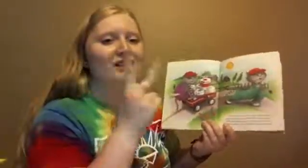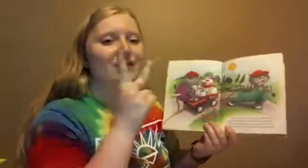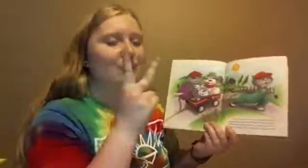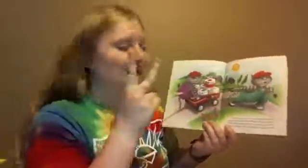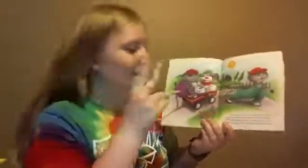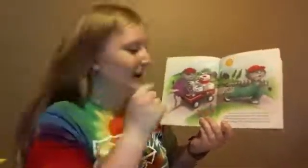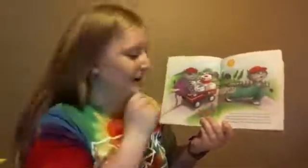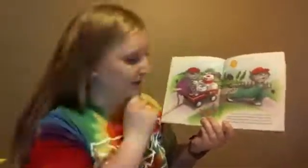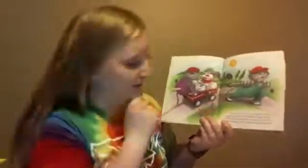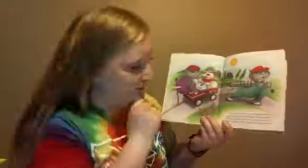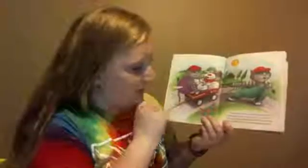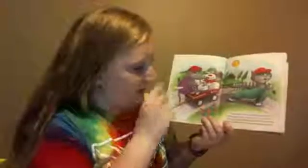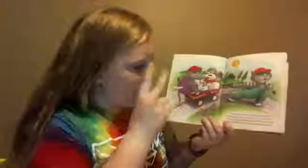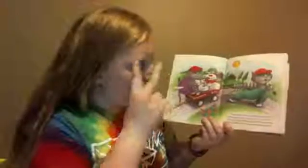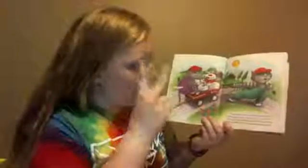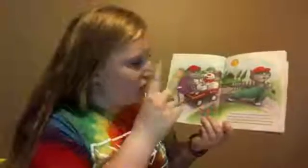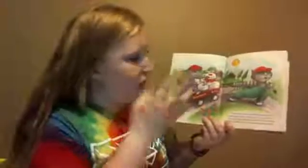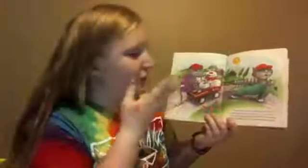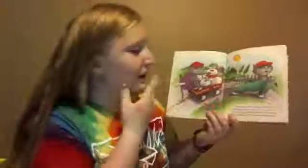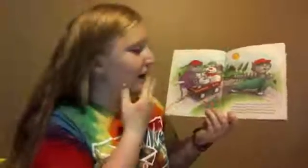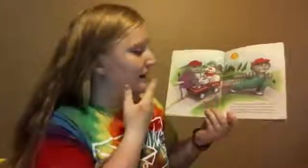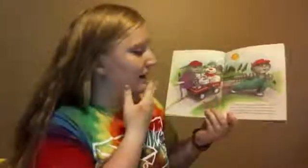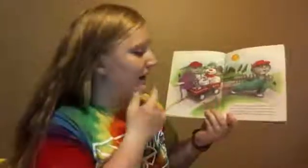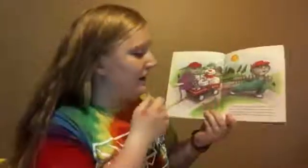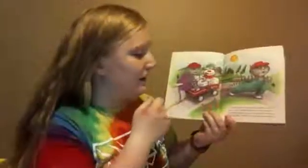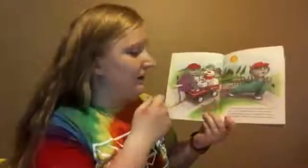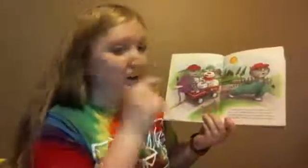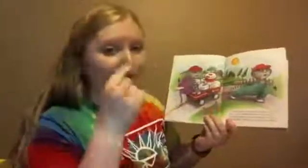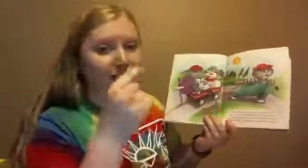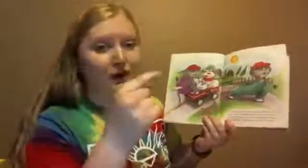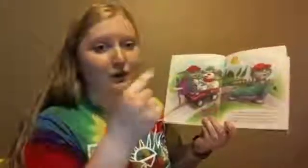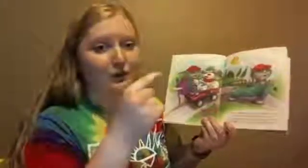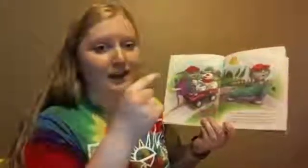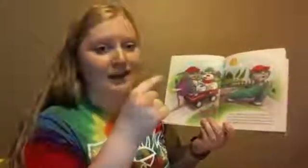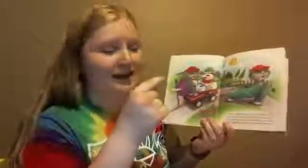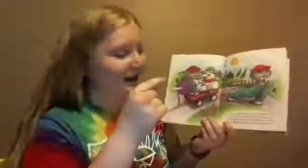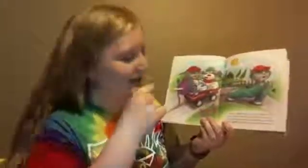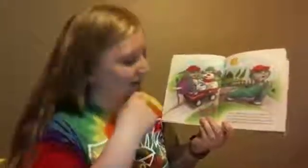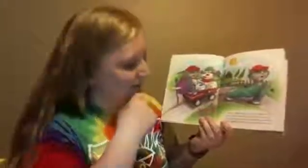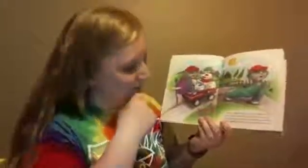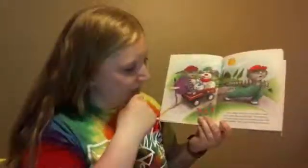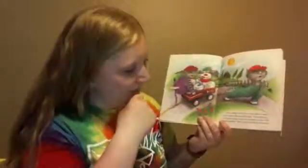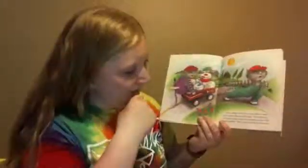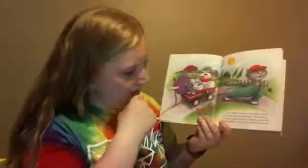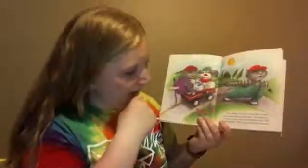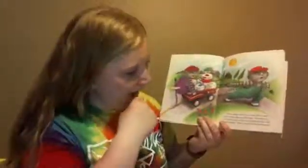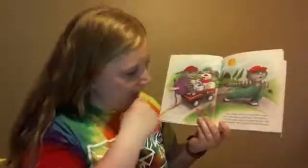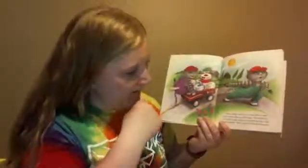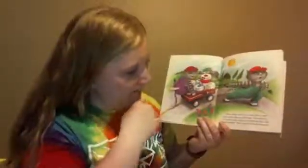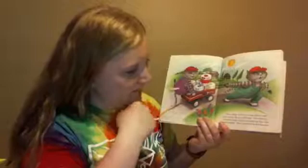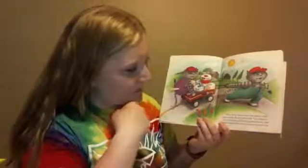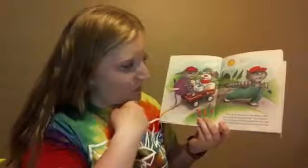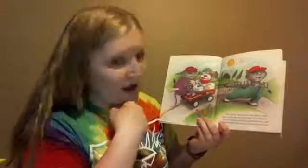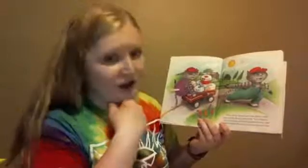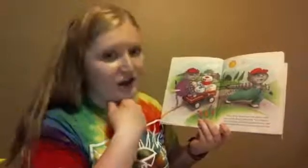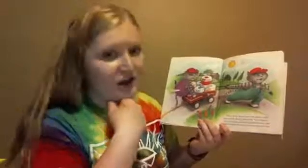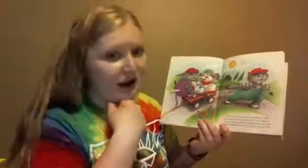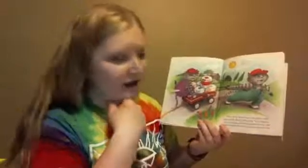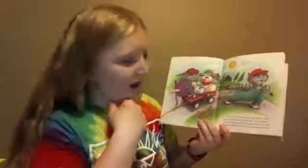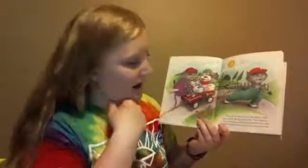two from last time. Two color kittens with green eyes, Brush and